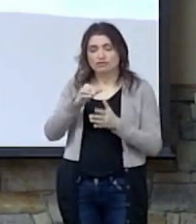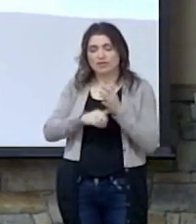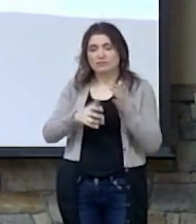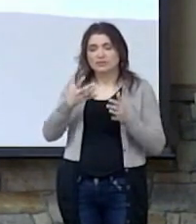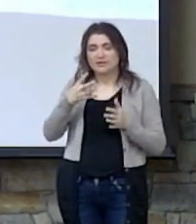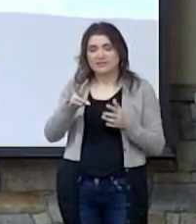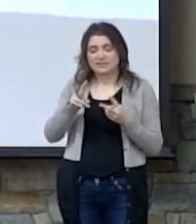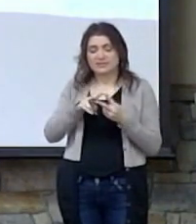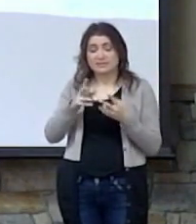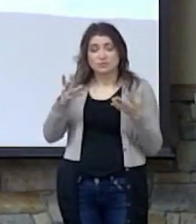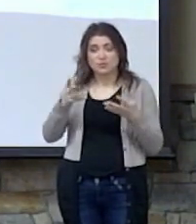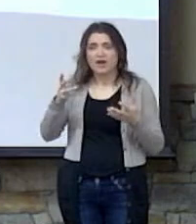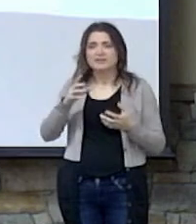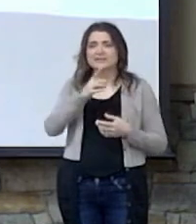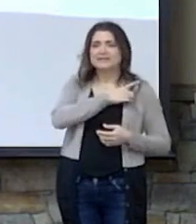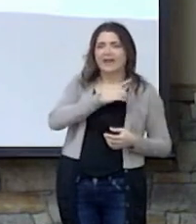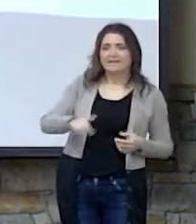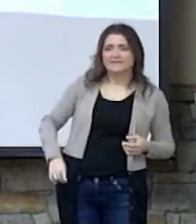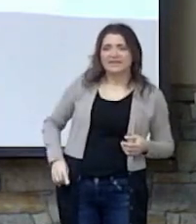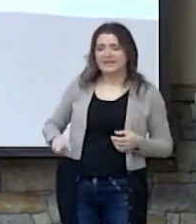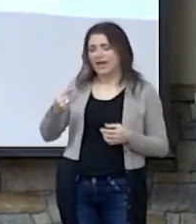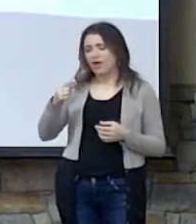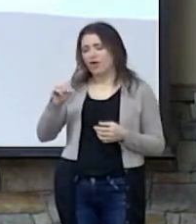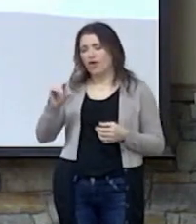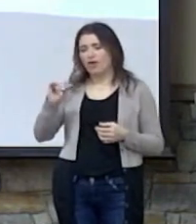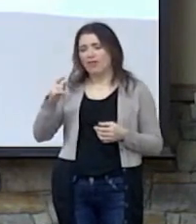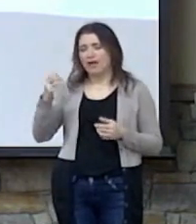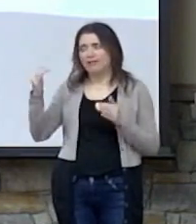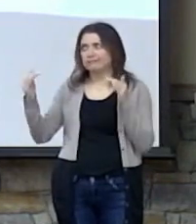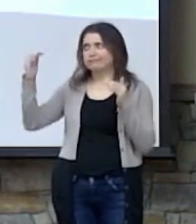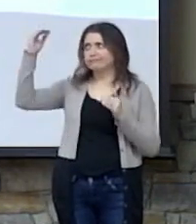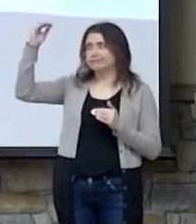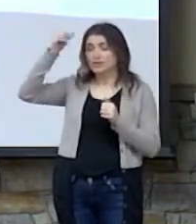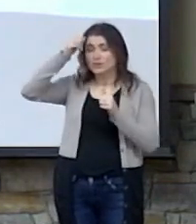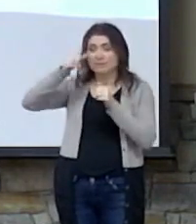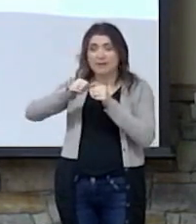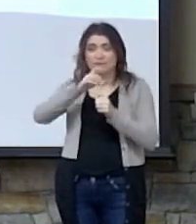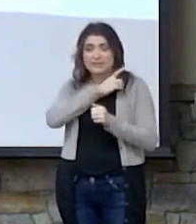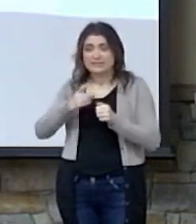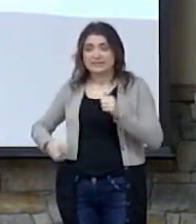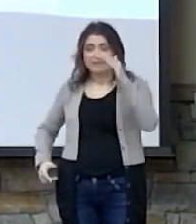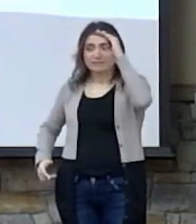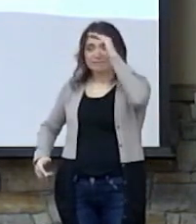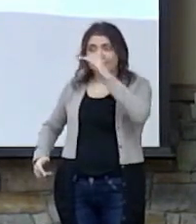of David and Goliath. So David, as you remember, is a little shepherd boy, and